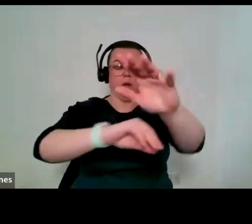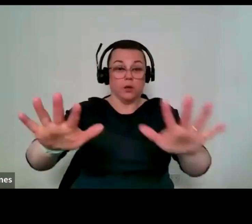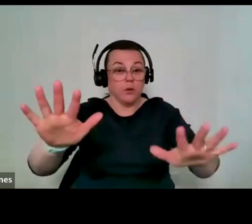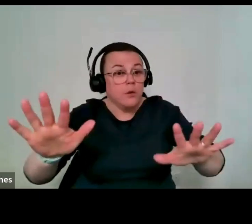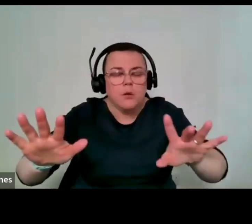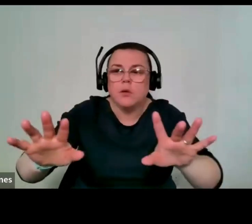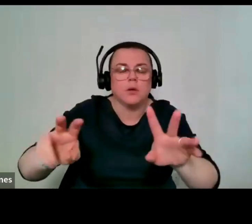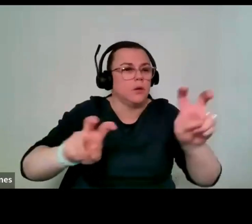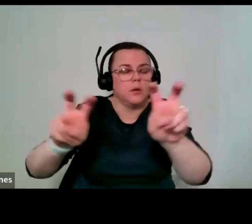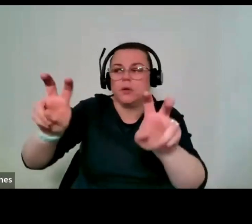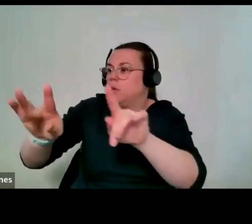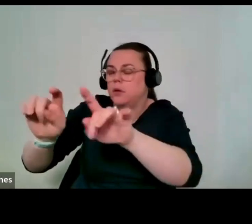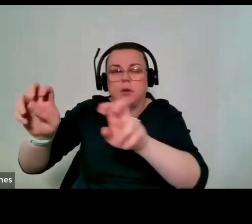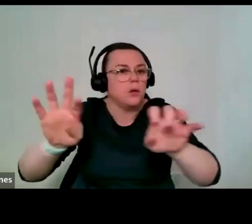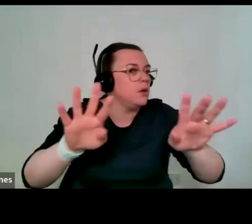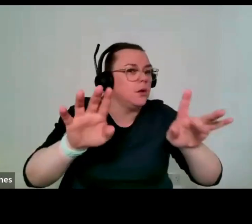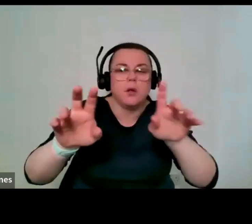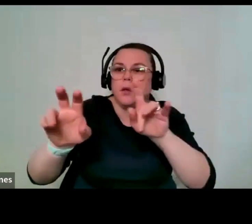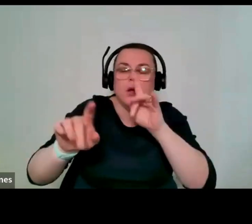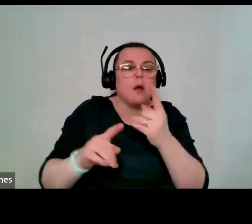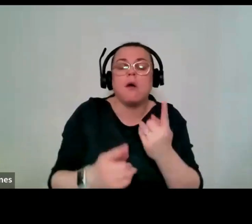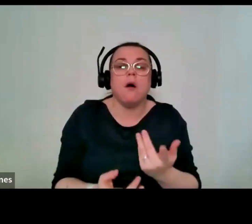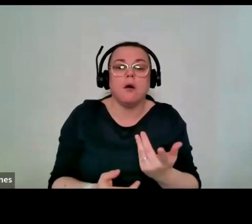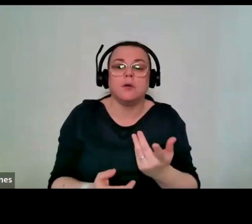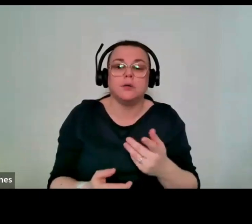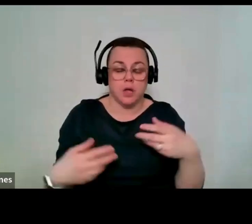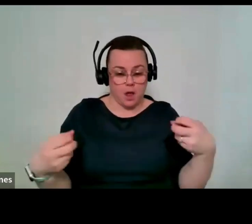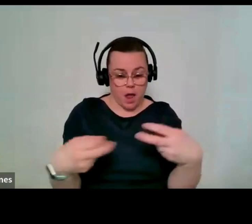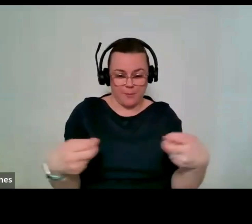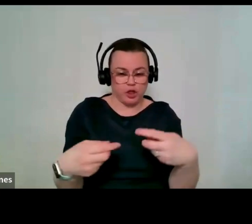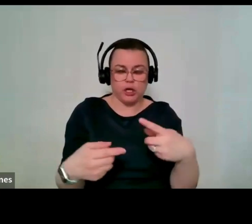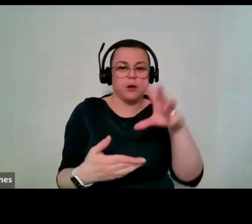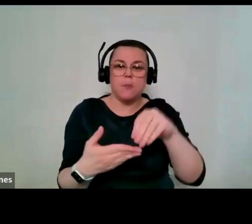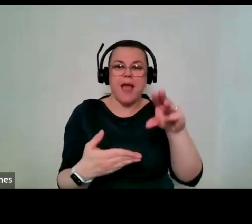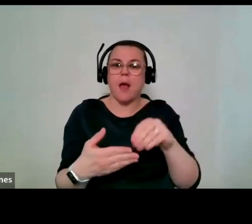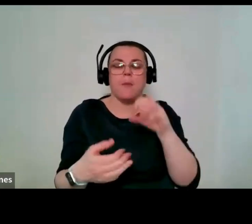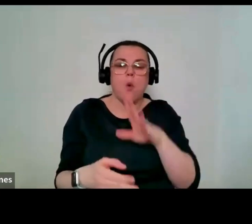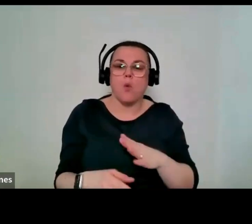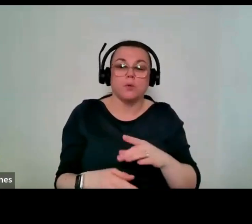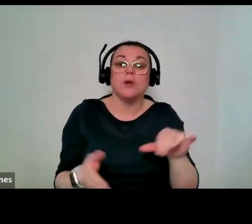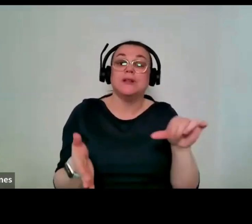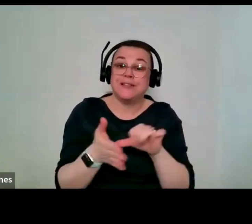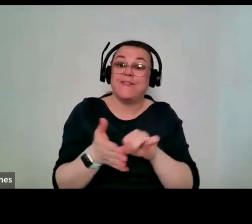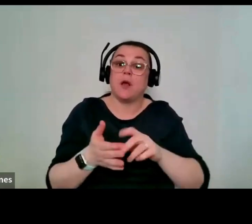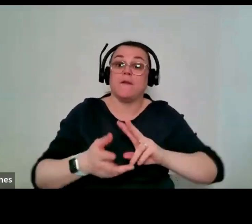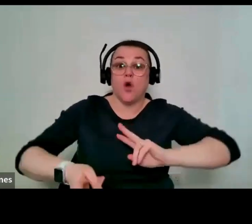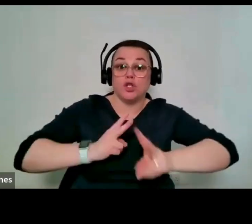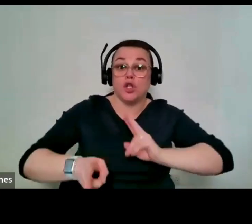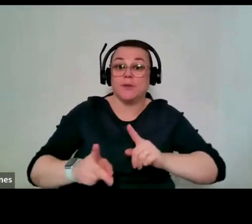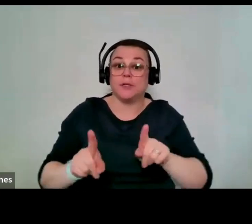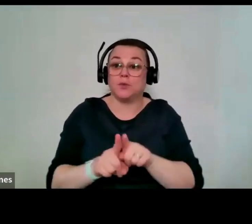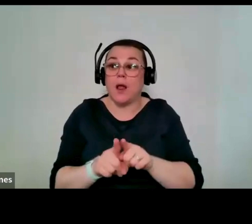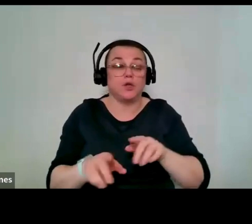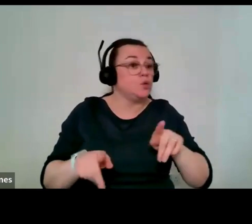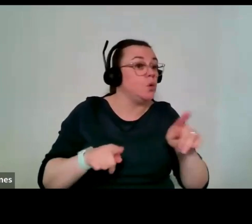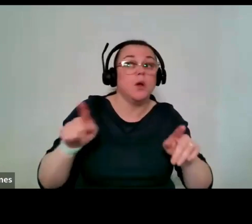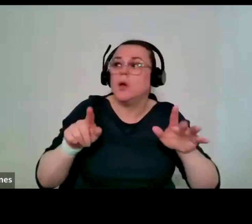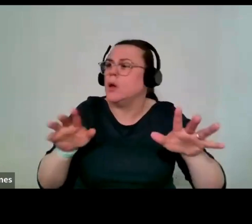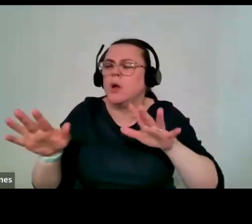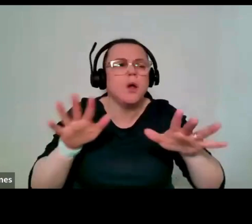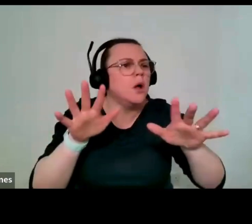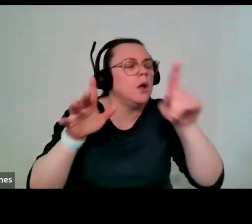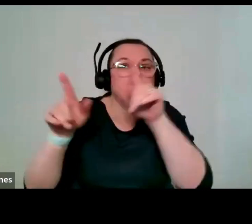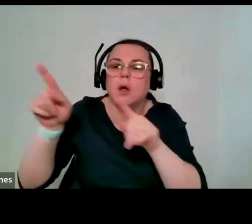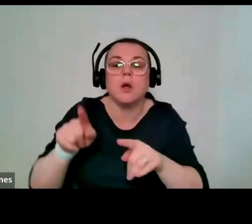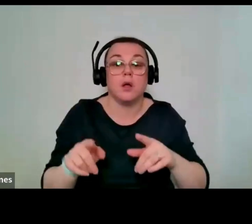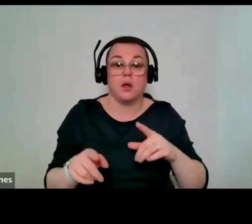for us to lip read. The caption can't cope. And it's really difficult for a BSL interpreter to follow what's been said if